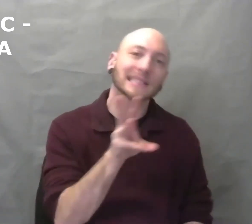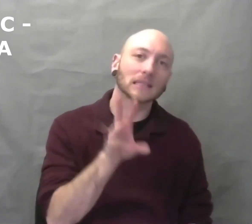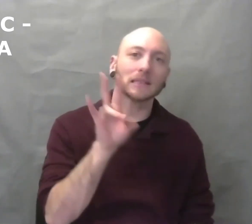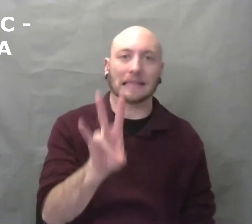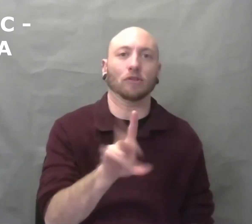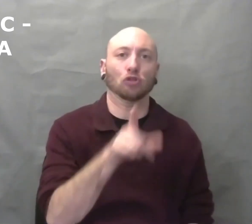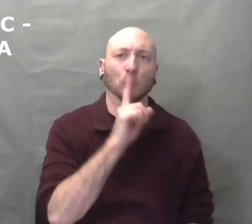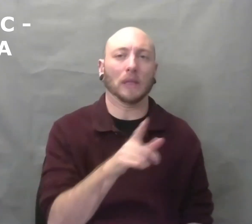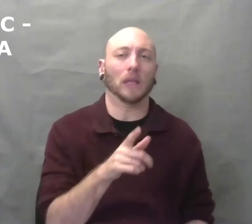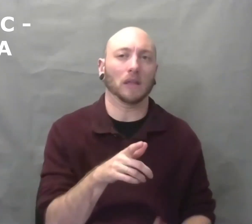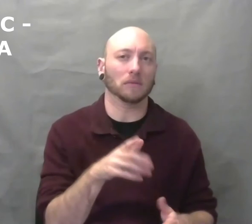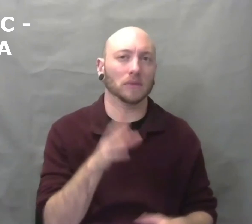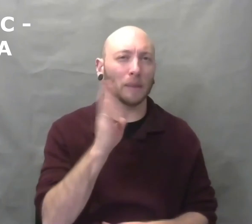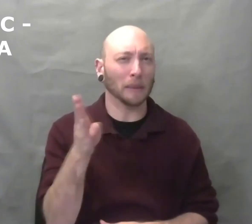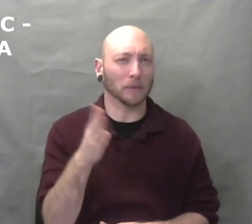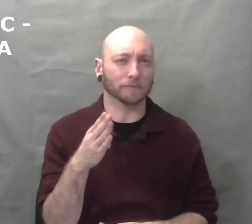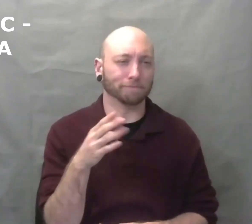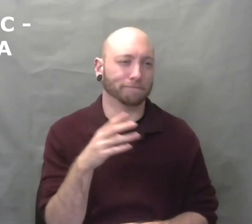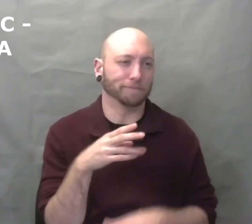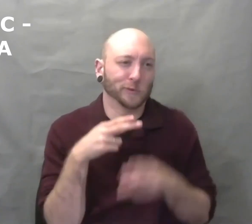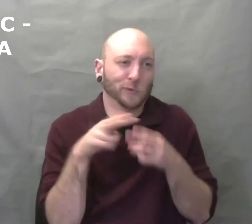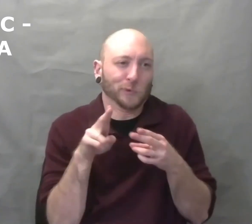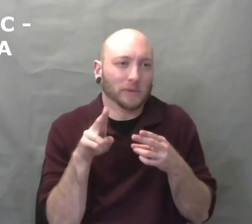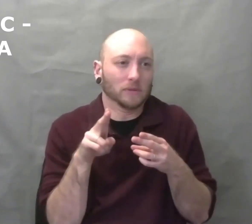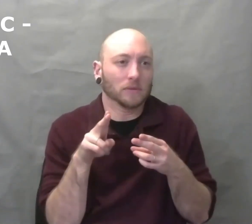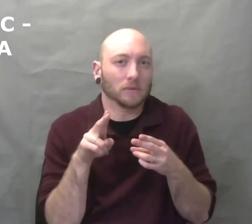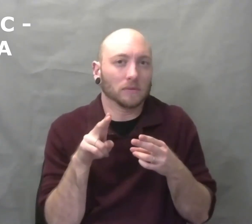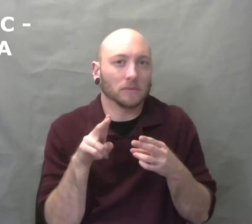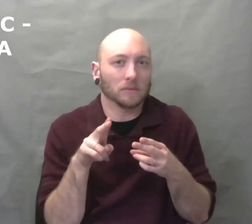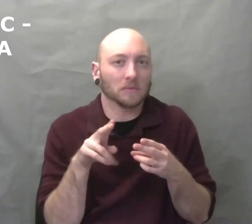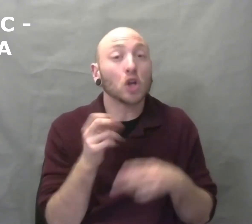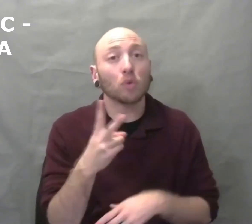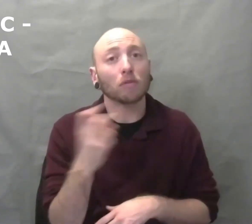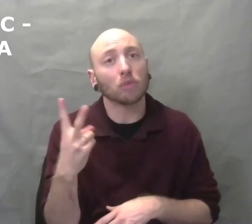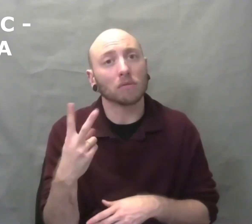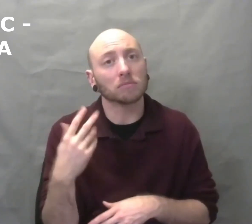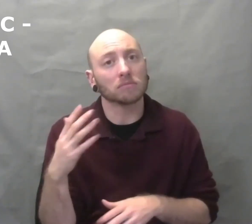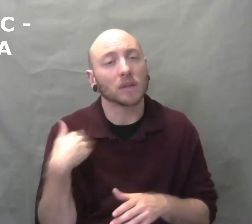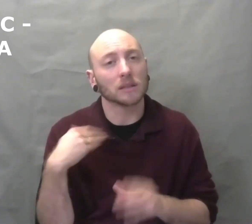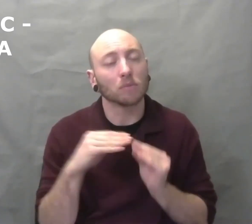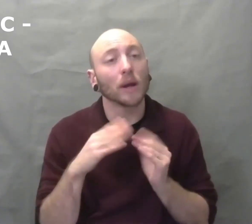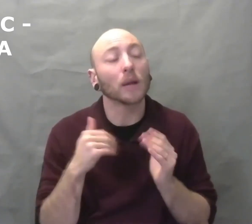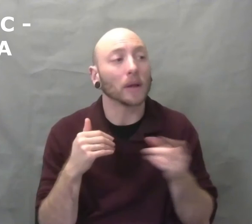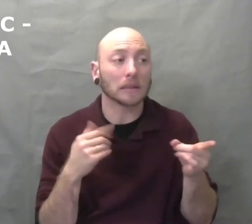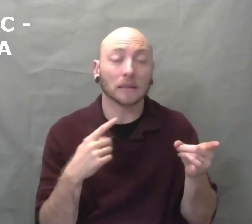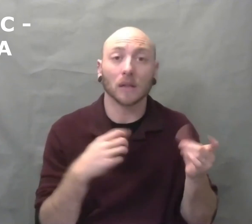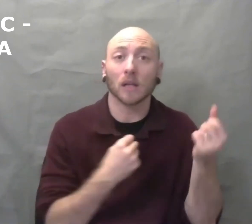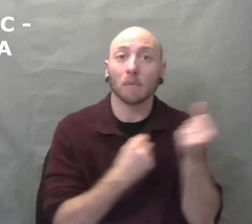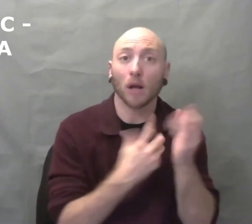much in the book about. There's not really too much it plays on 12 in the 12 and 12, but he gave me a chore. He told me to take all those white chips that I've